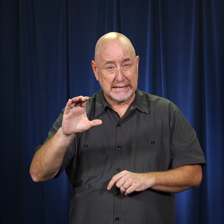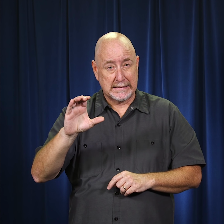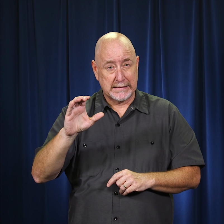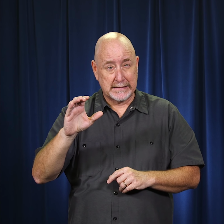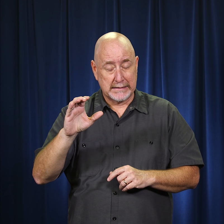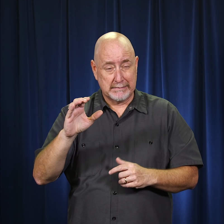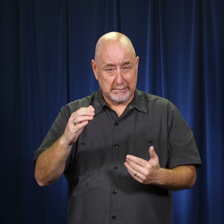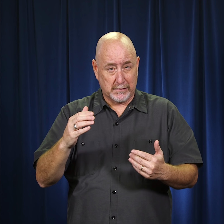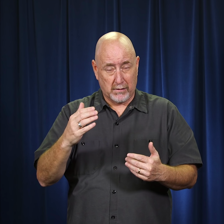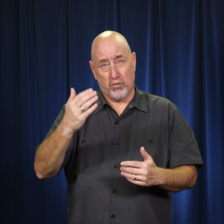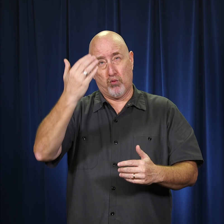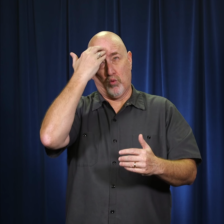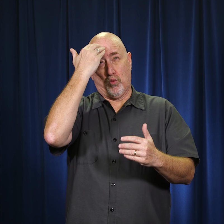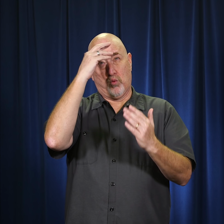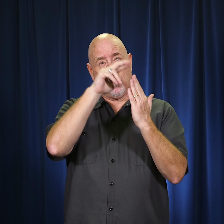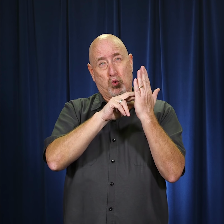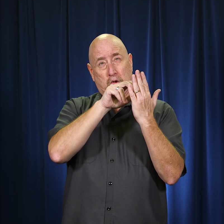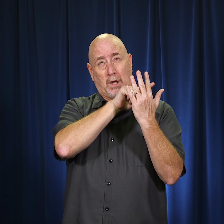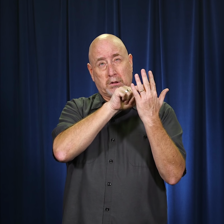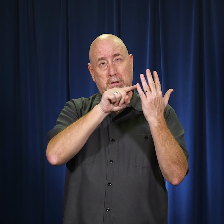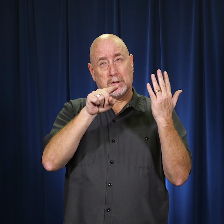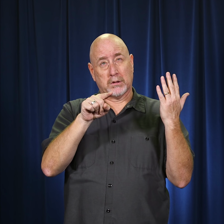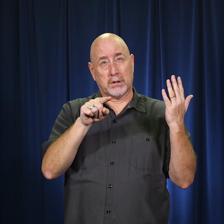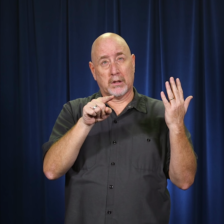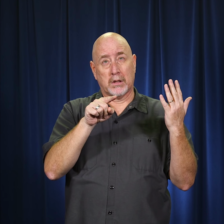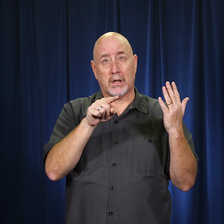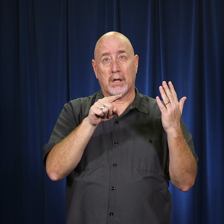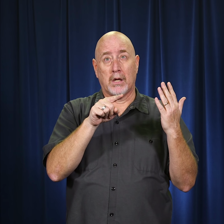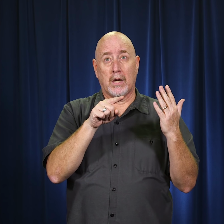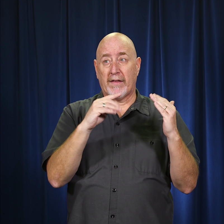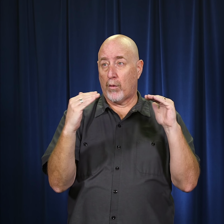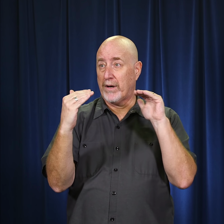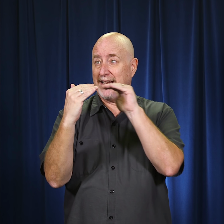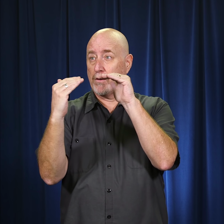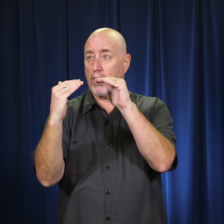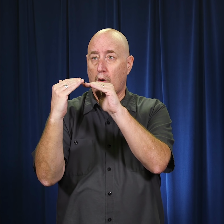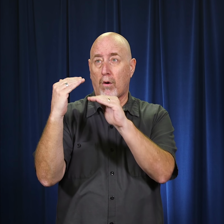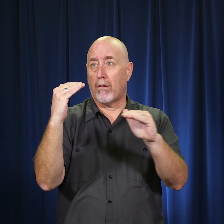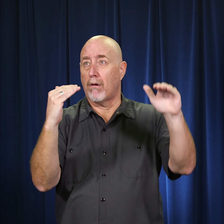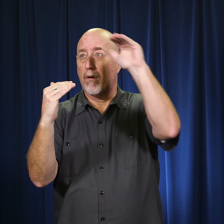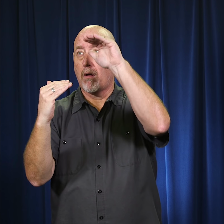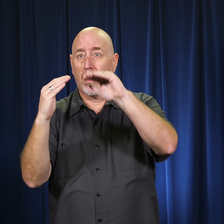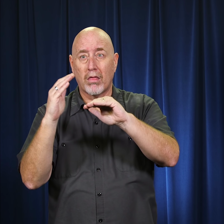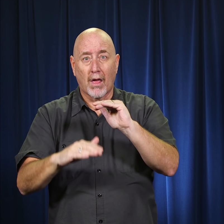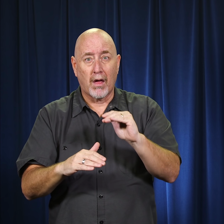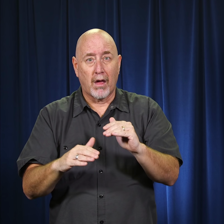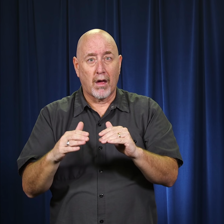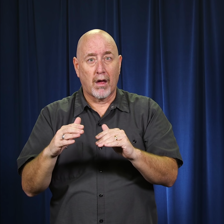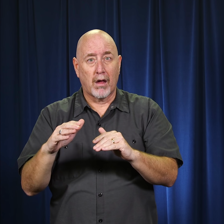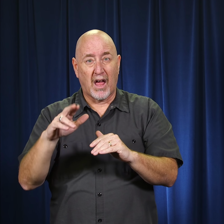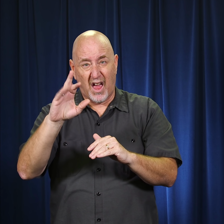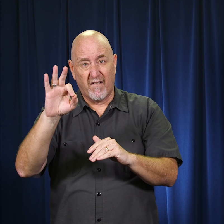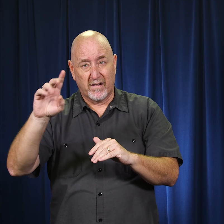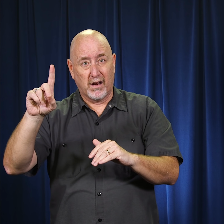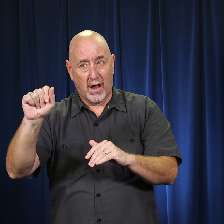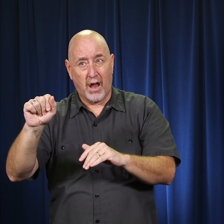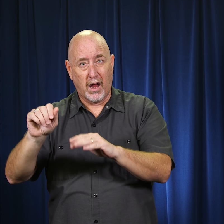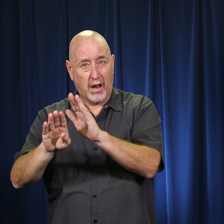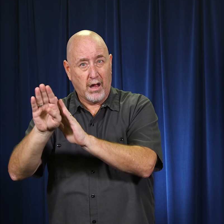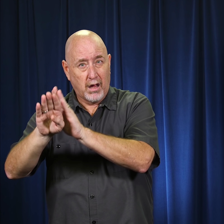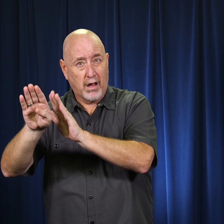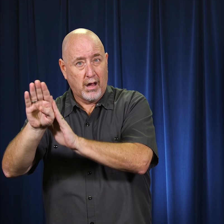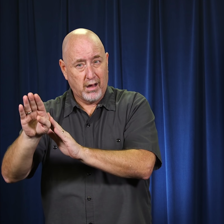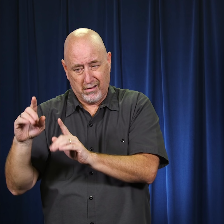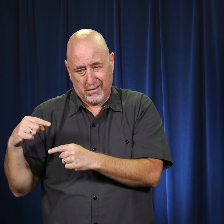had regulations that rival or sometimes are even better than the ones that the FDA